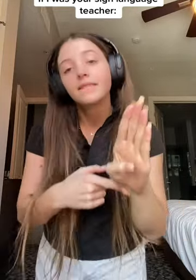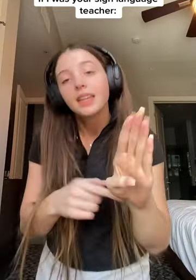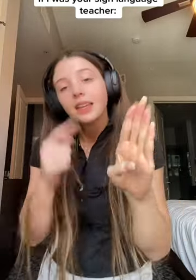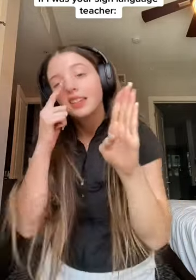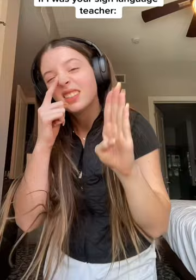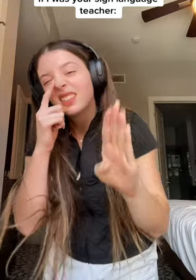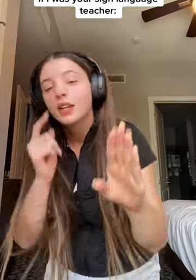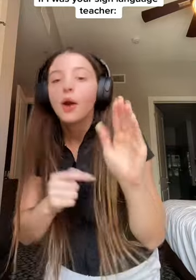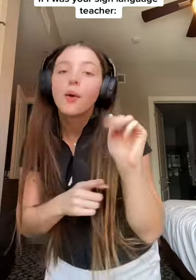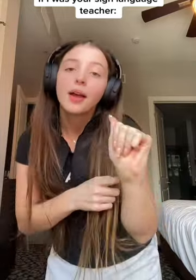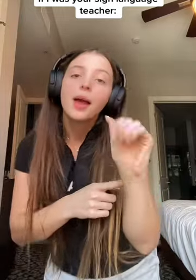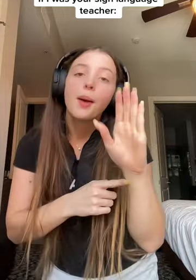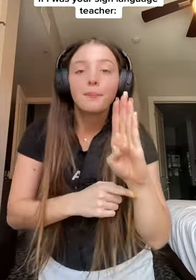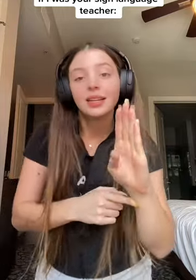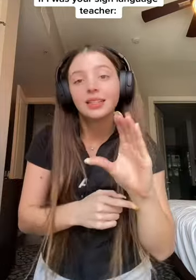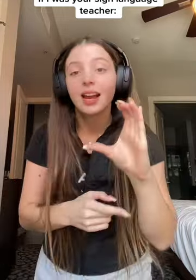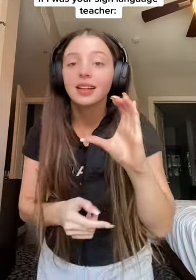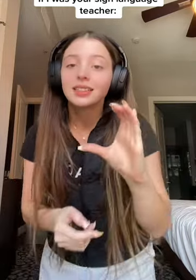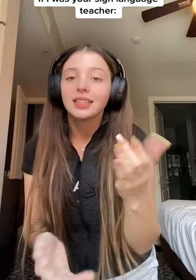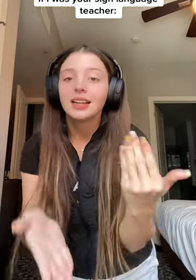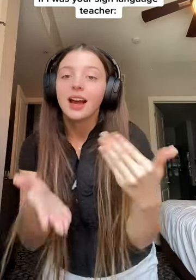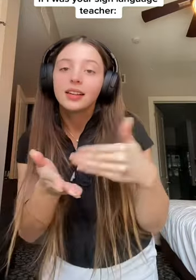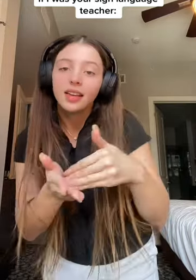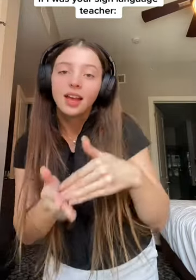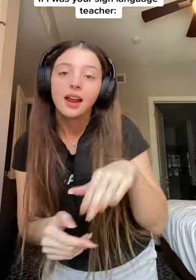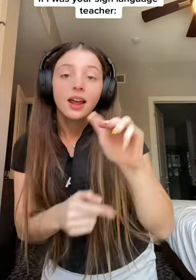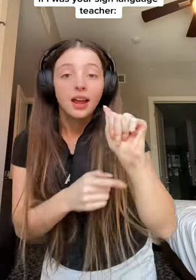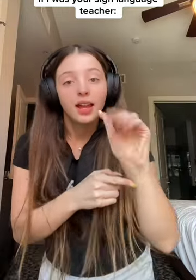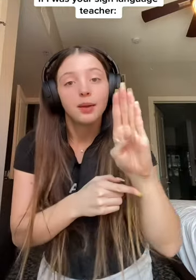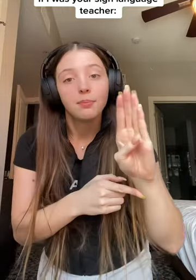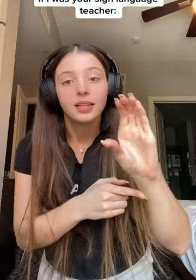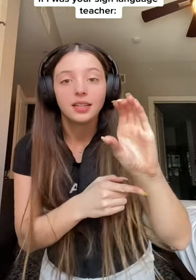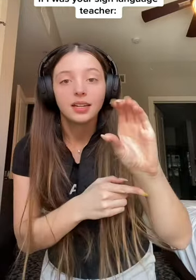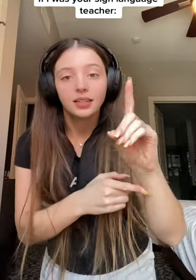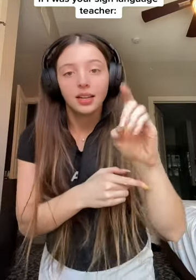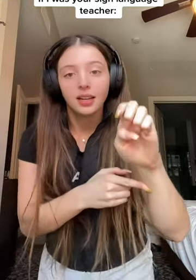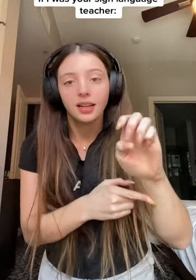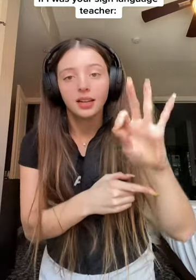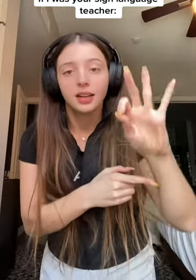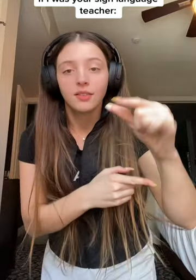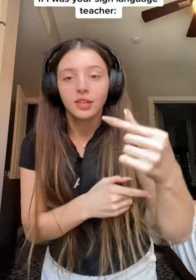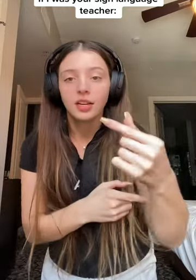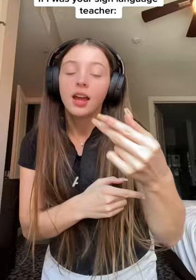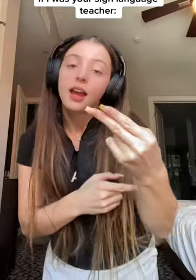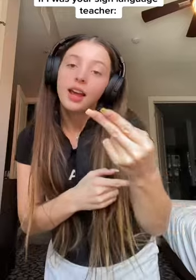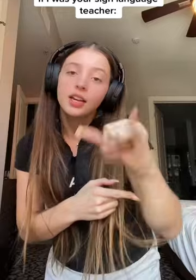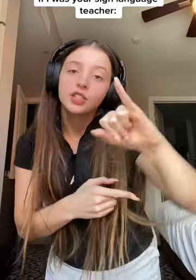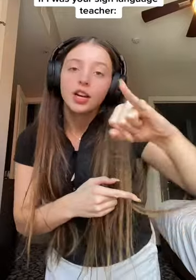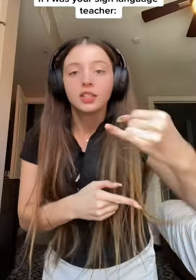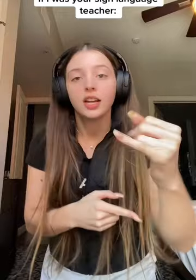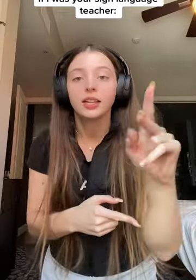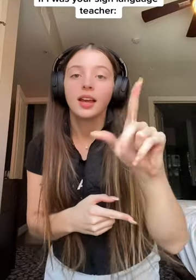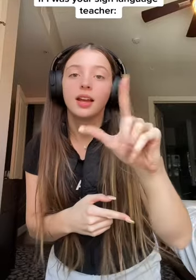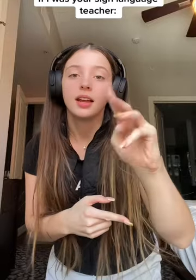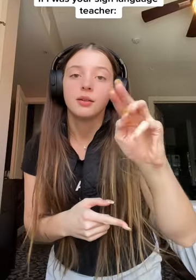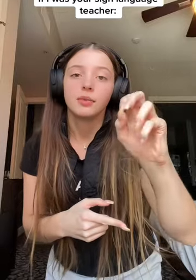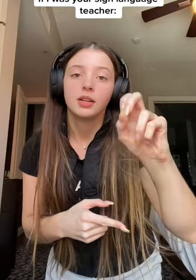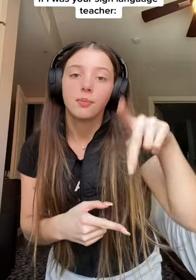B's, yo A, B's, and C's again. A, B, C, D, E, F, G, H, I, J, K, L, M, N, O, P,